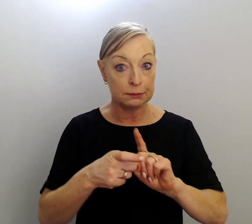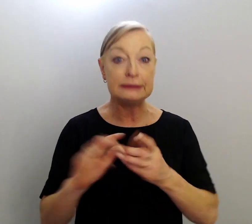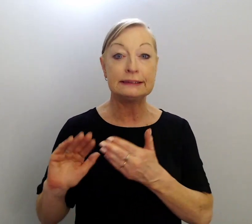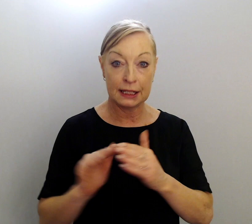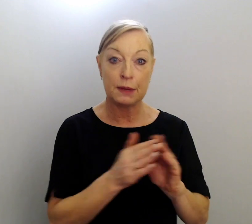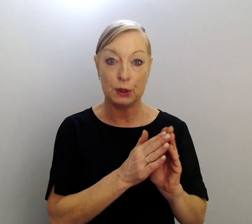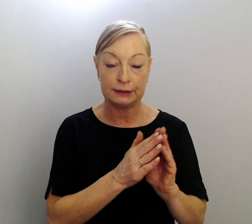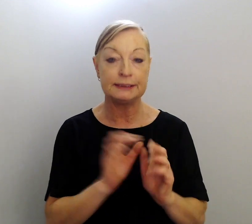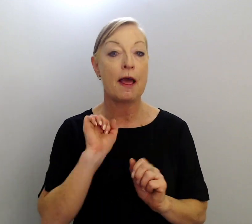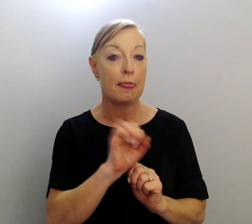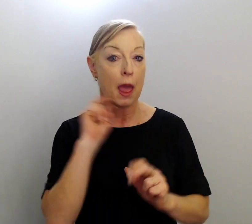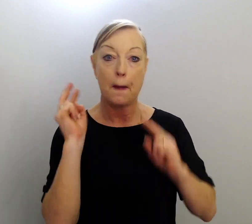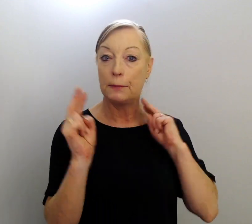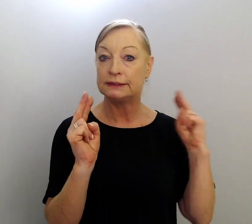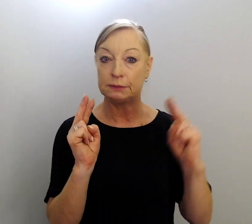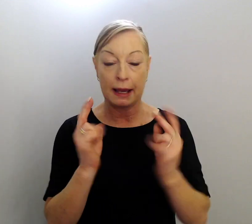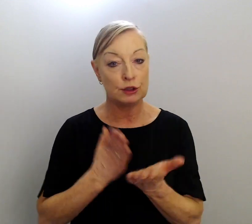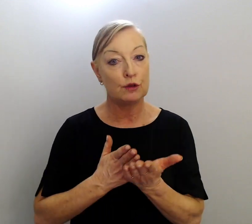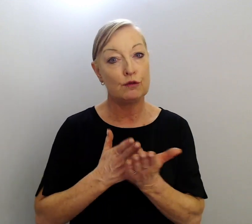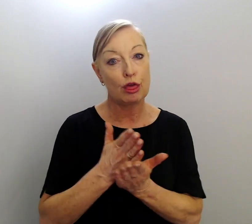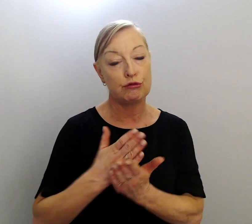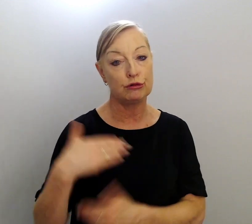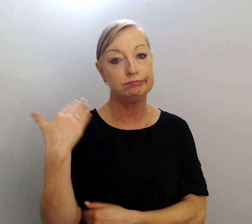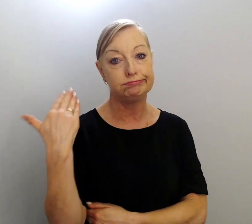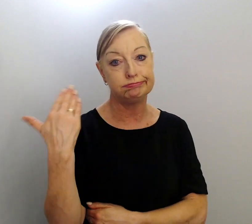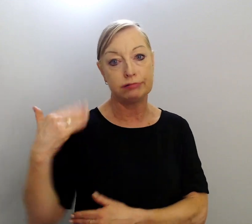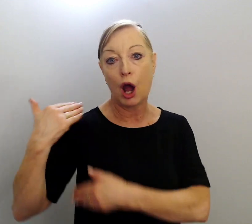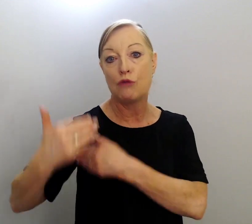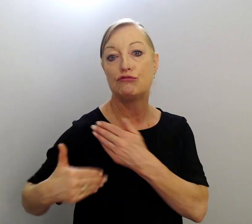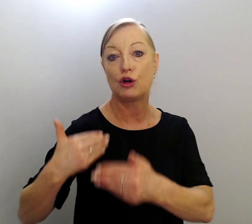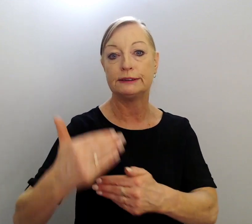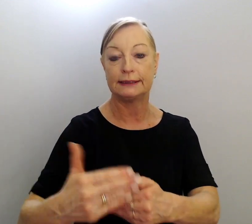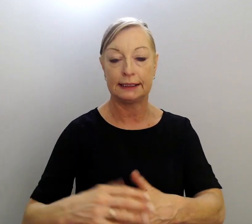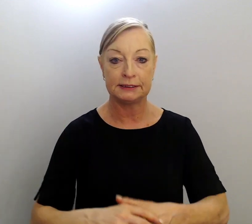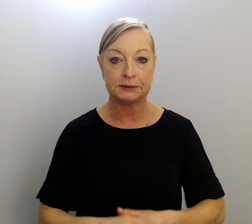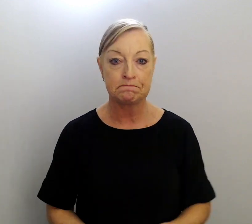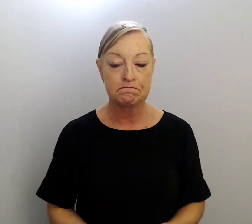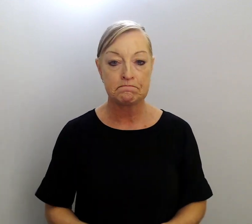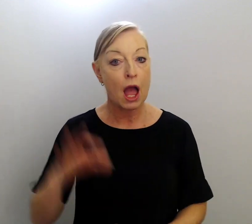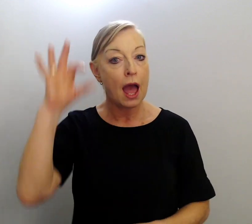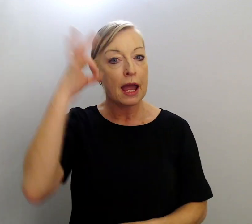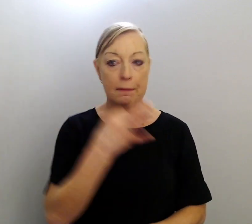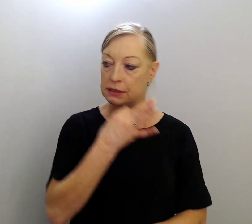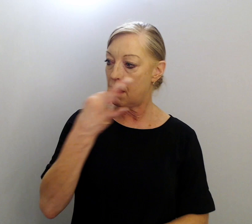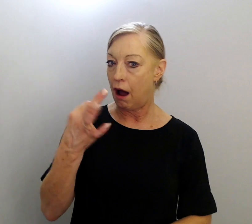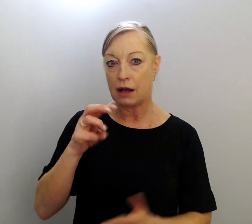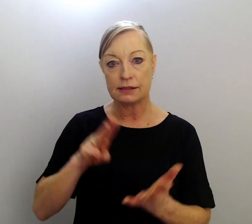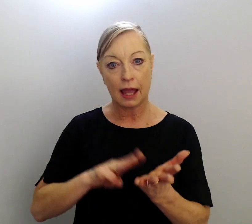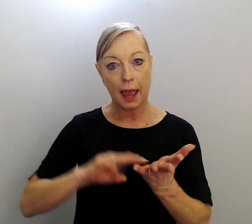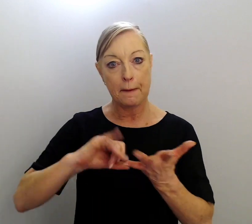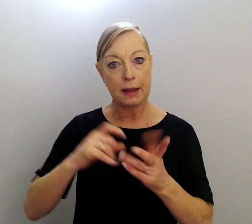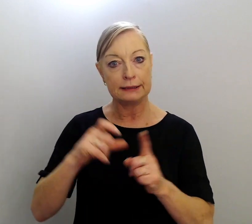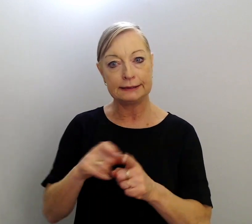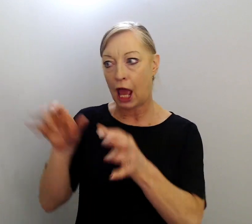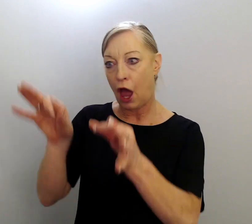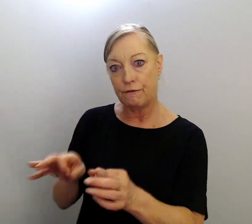what the disability community was saying during the submission process. The committee asked